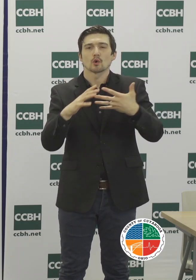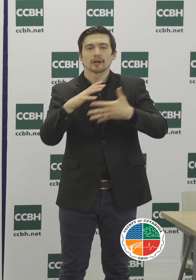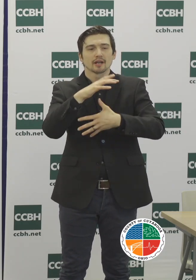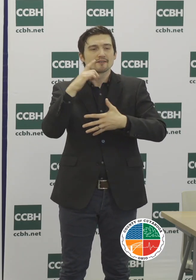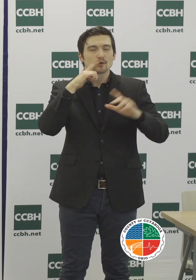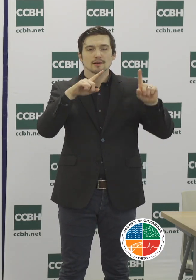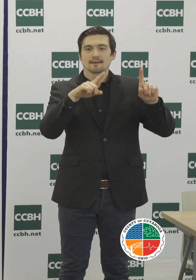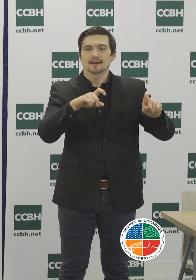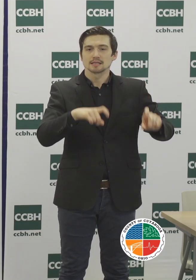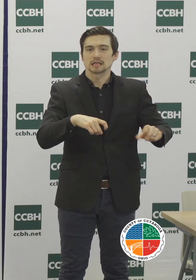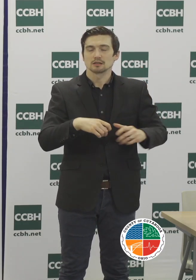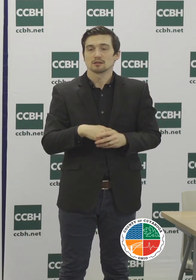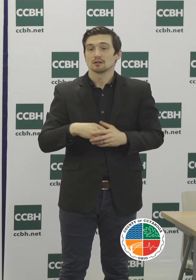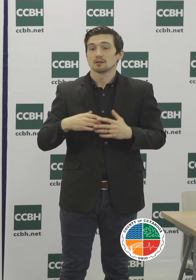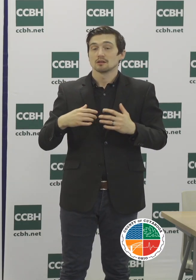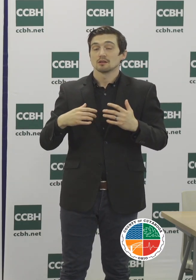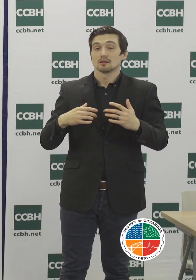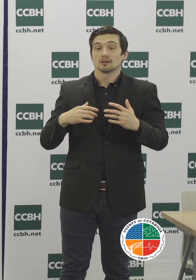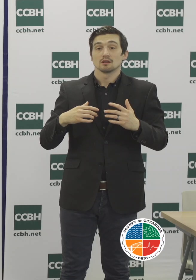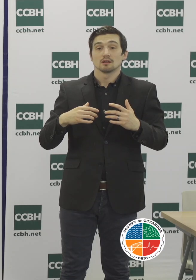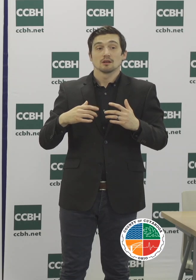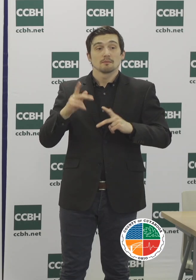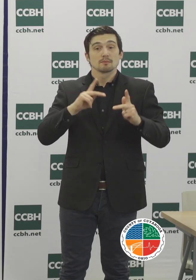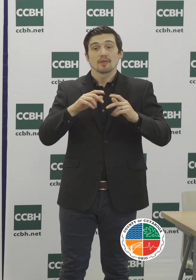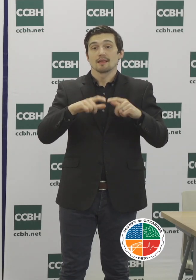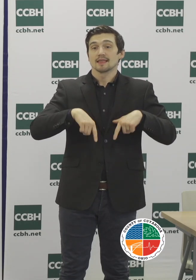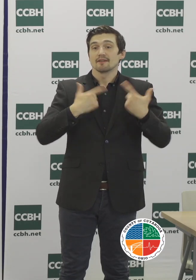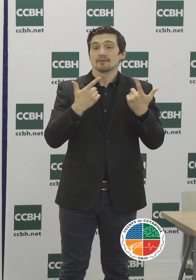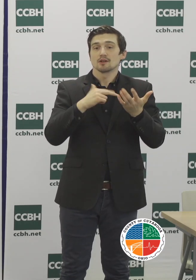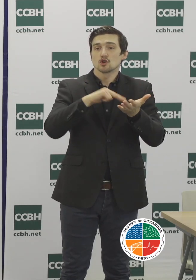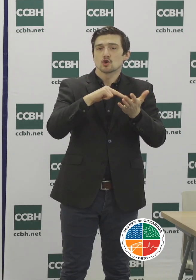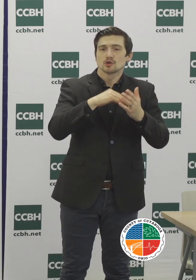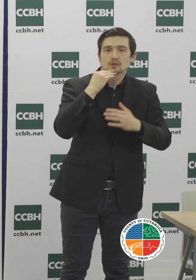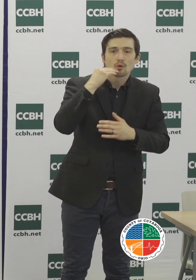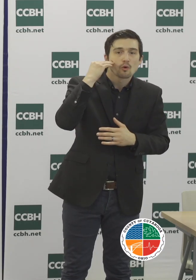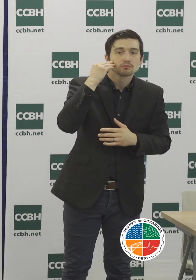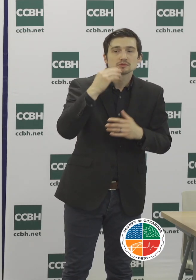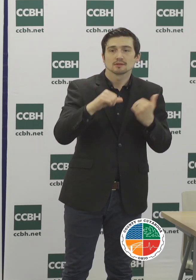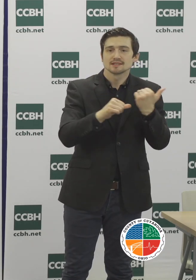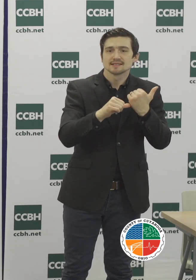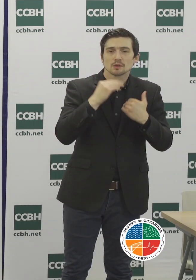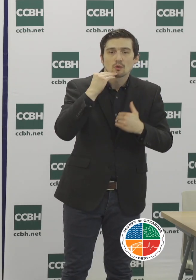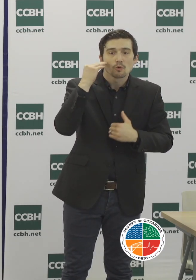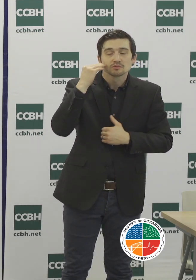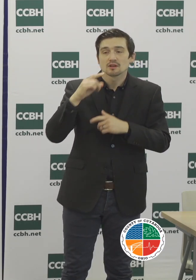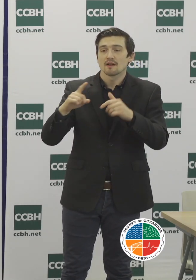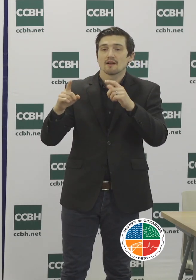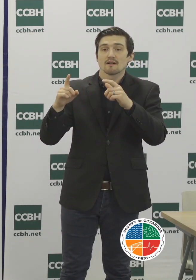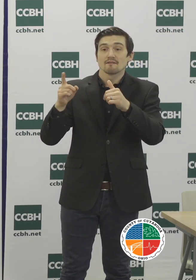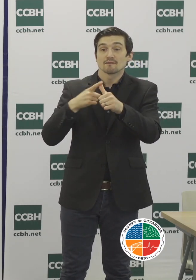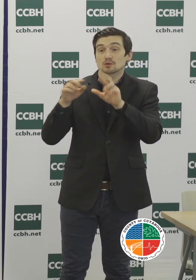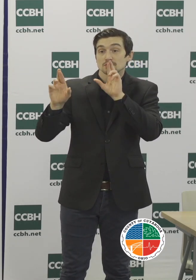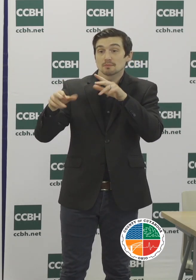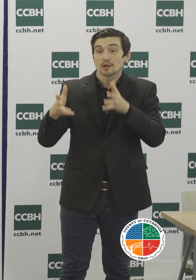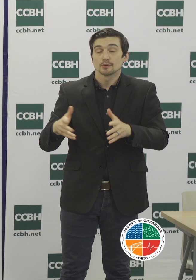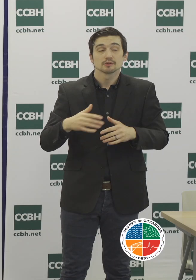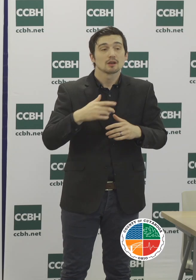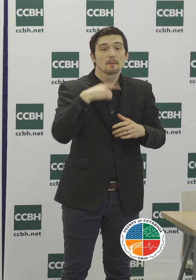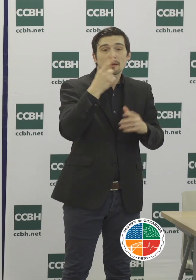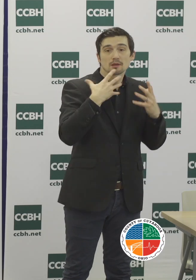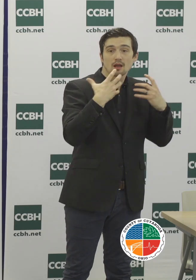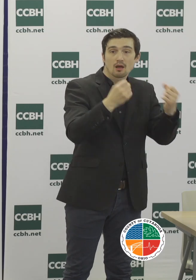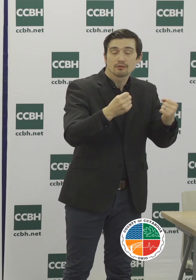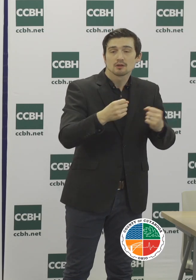guidelines: residents from long-term care and congregate living facilities, first responders, public health workers,